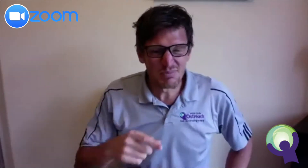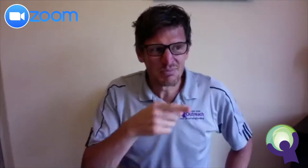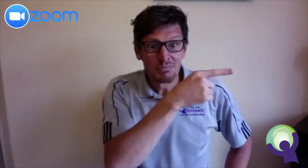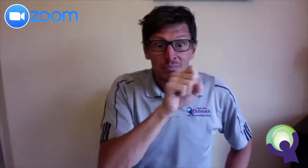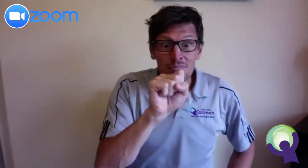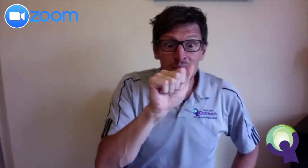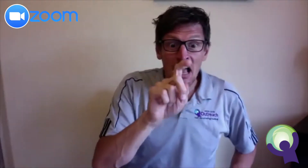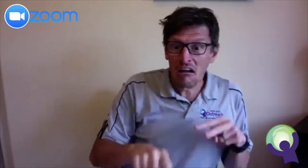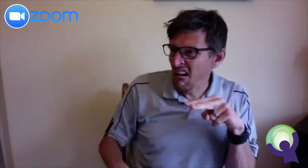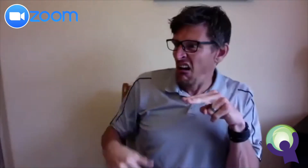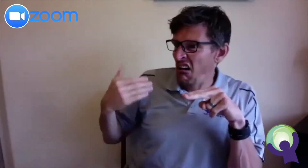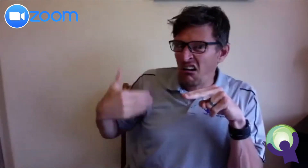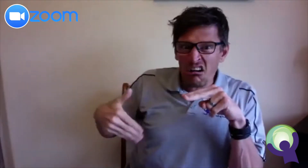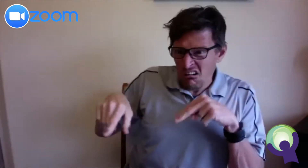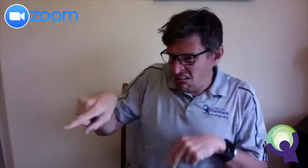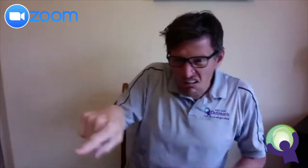This garden looks like a jungle, she said.